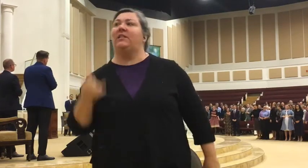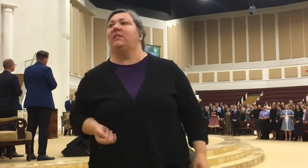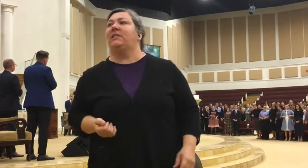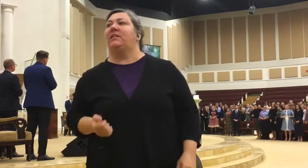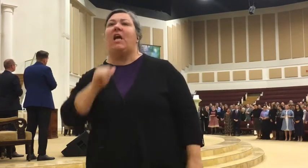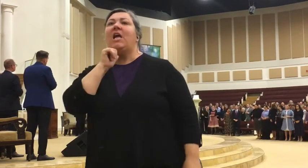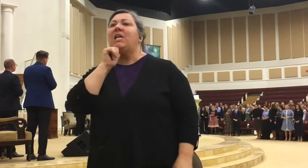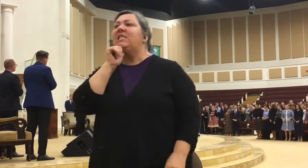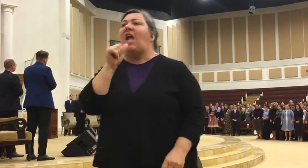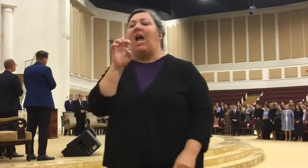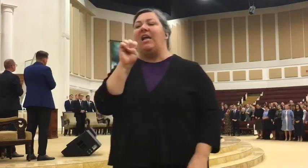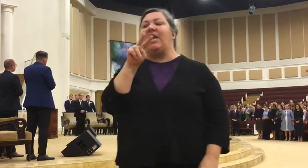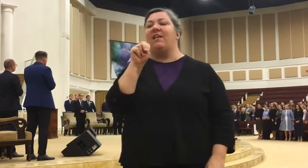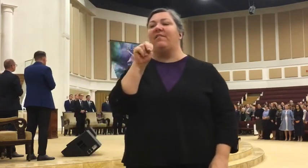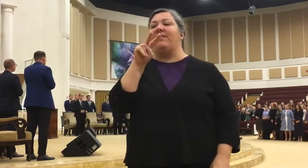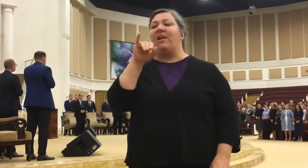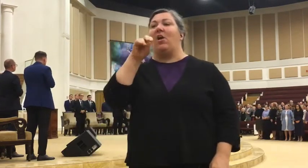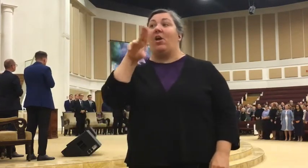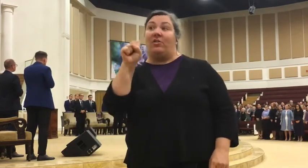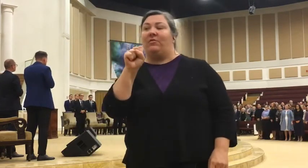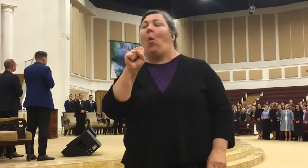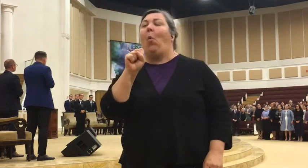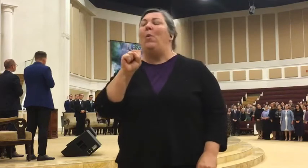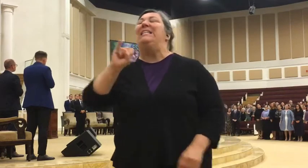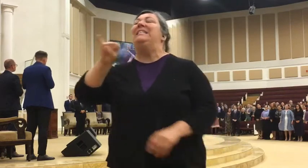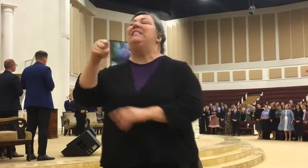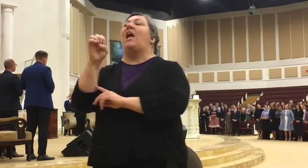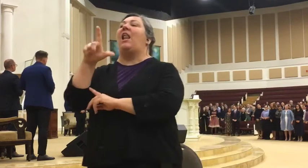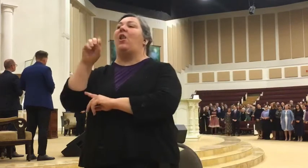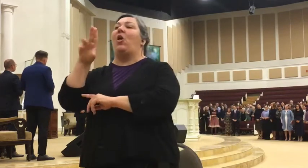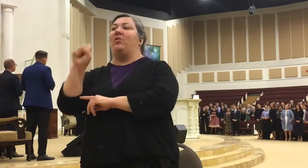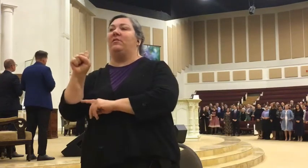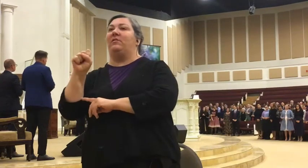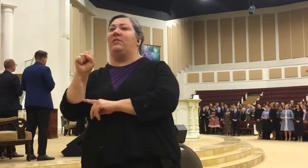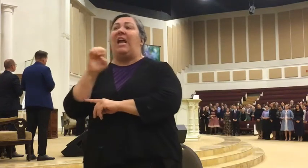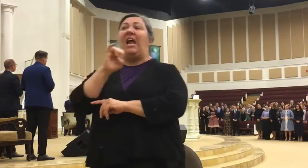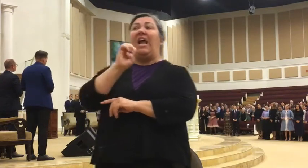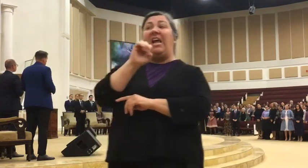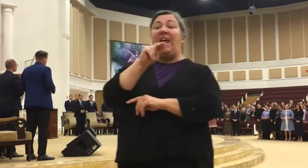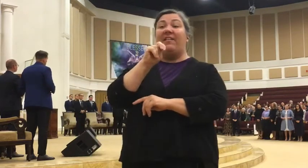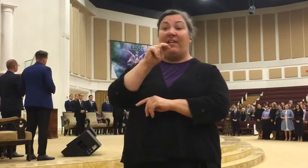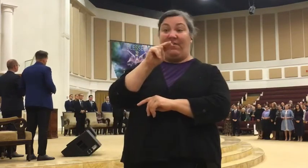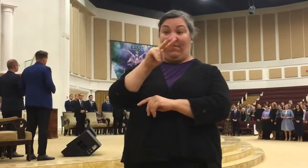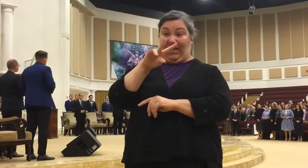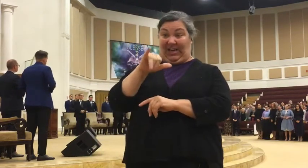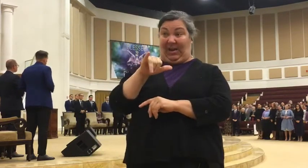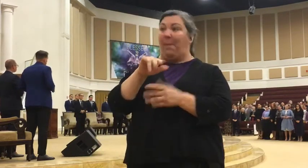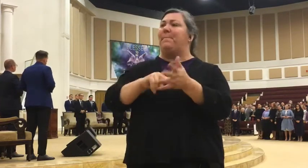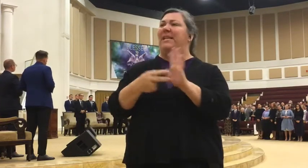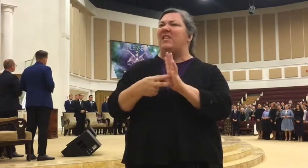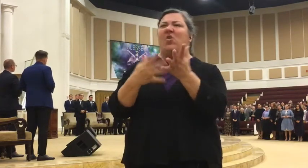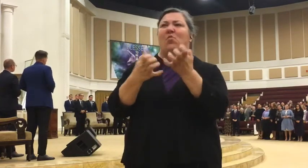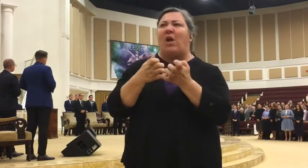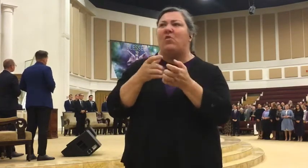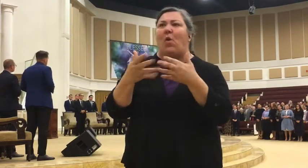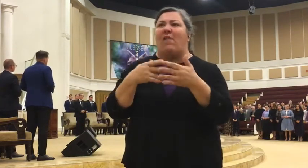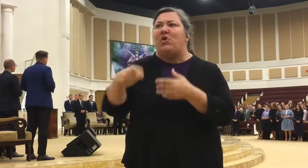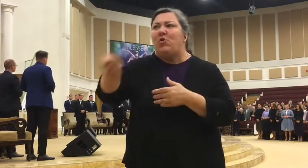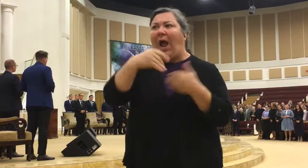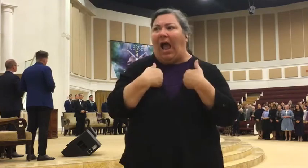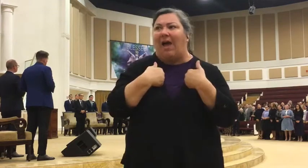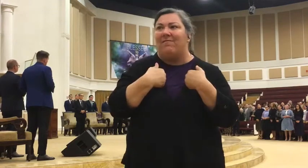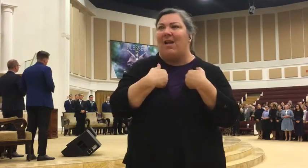not envious. He's jealous. Envious would mean that He wants what you have. But you don't have anything